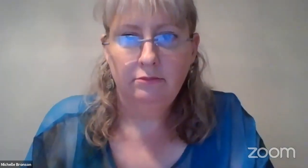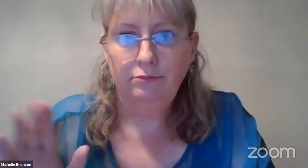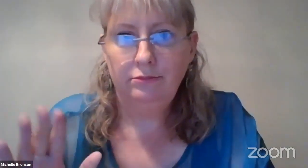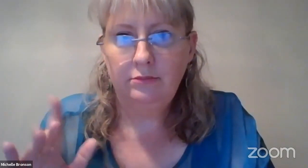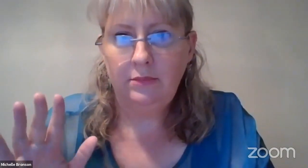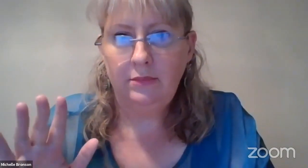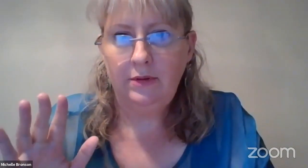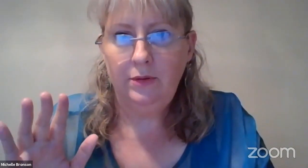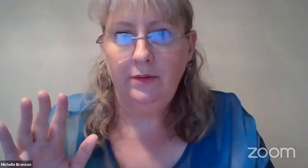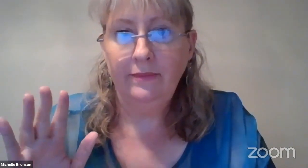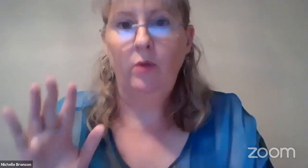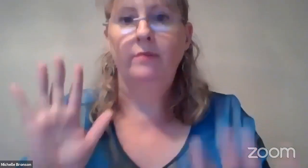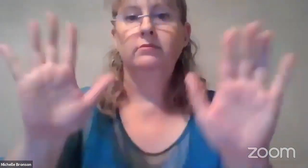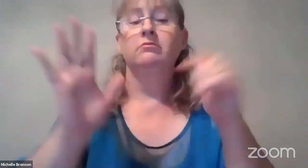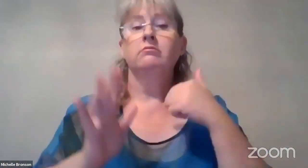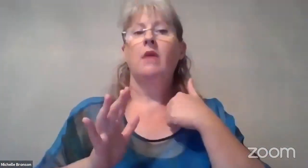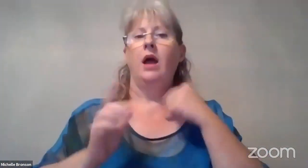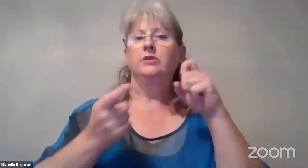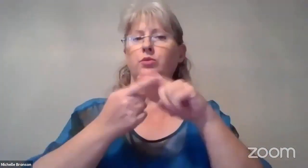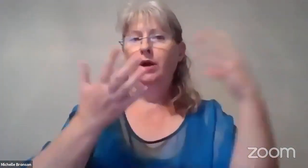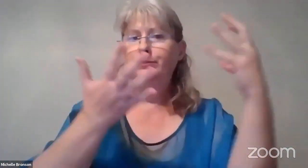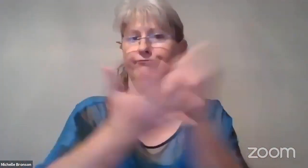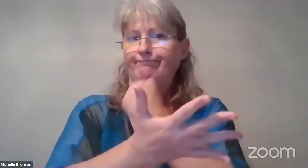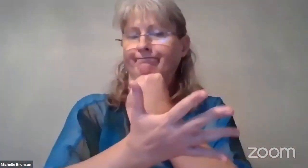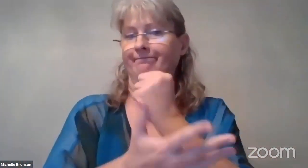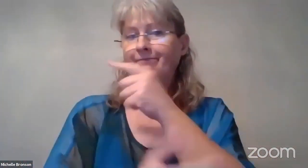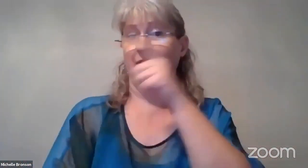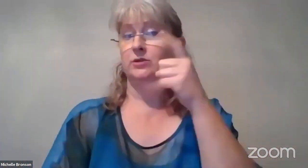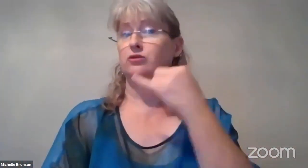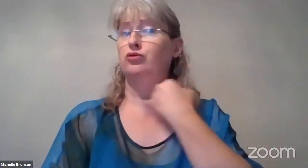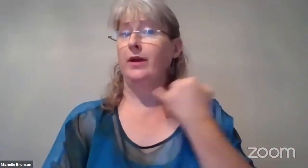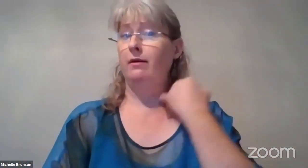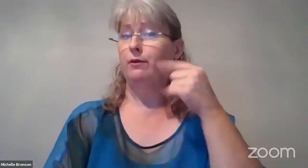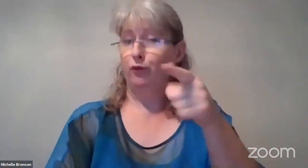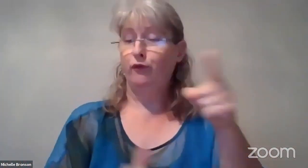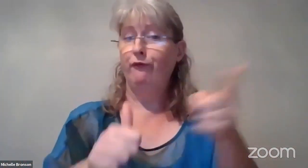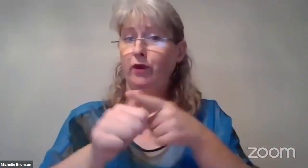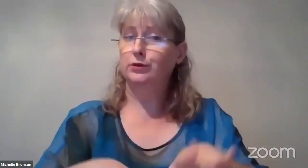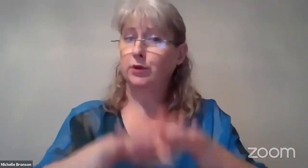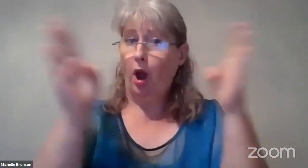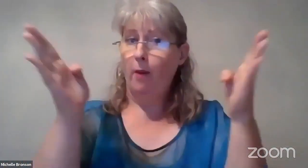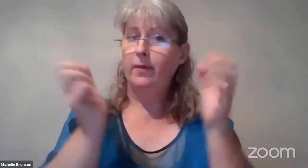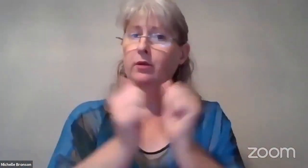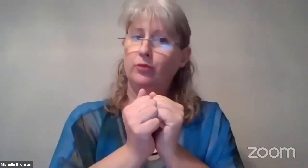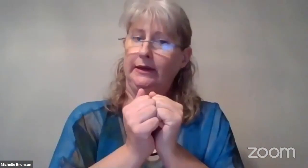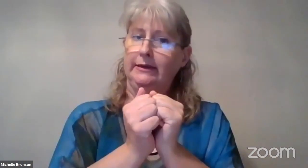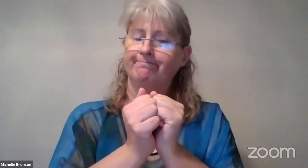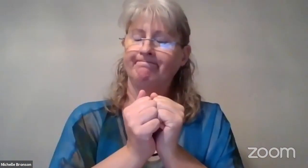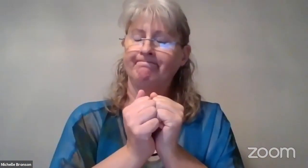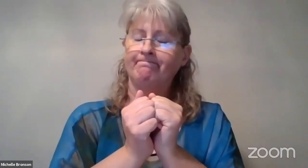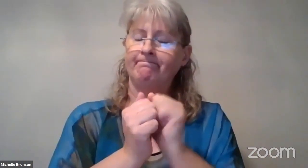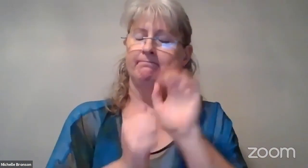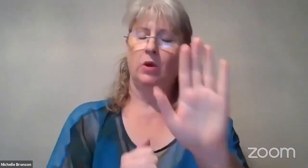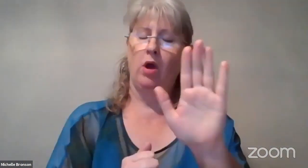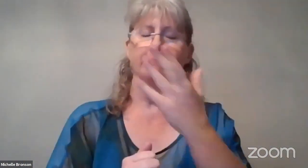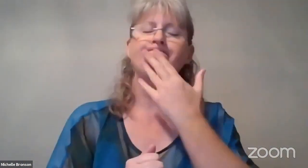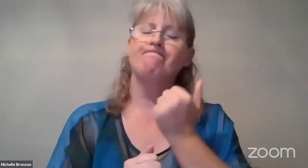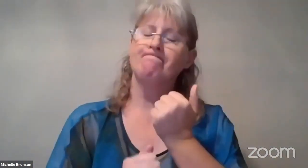Go ahead, Michelle. I do want to take this opportunity. Jane, when you opened up